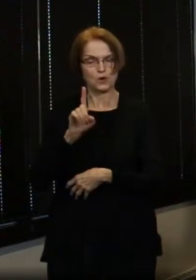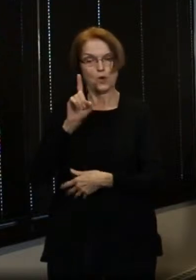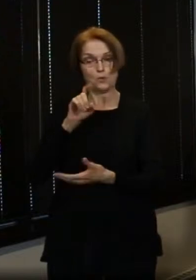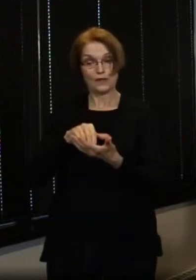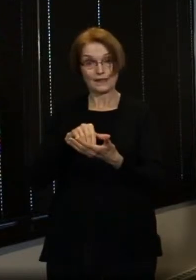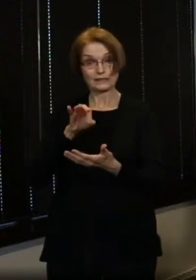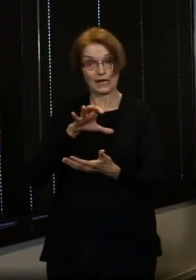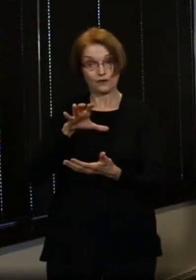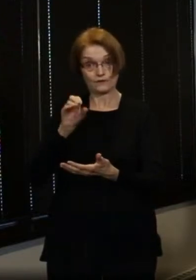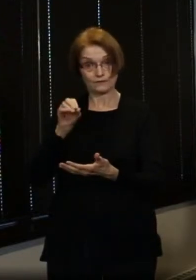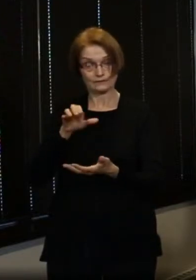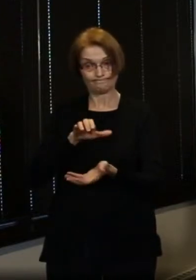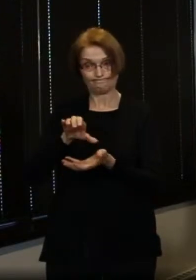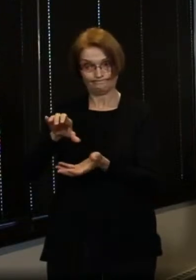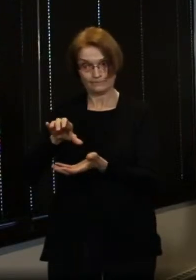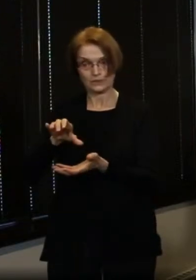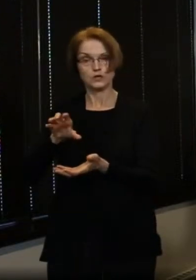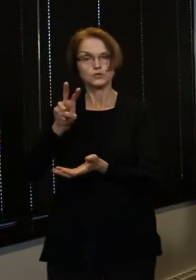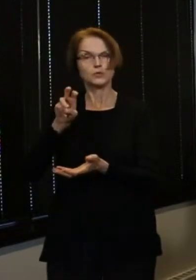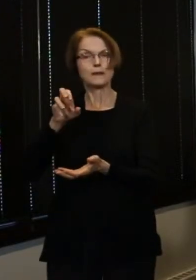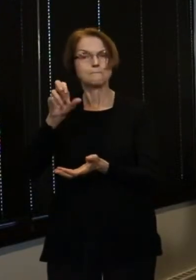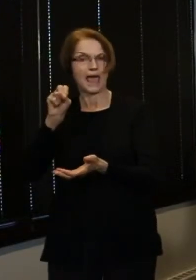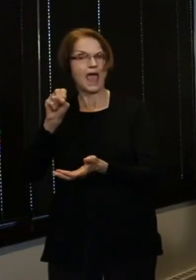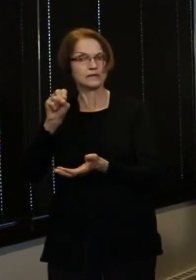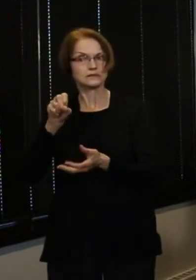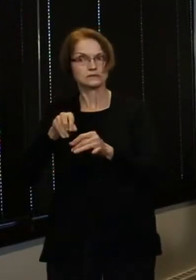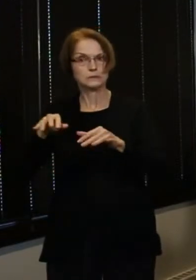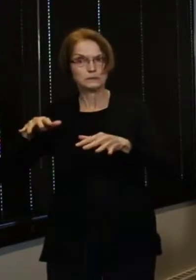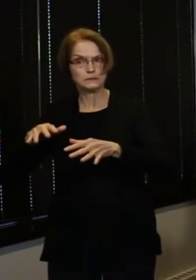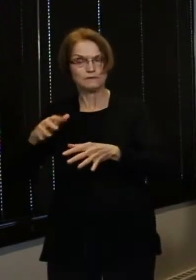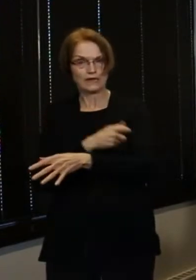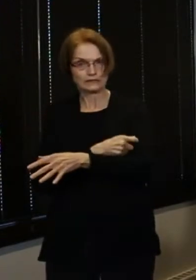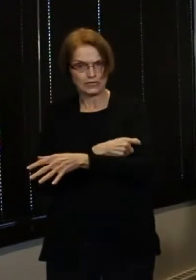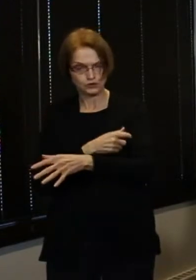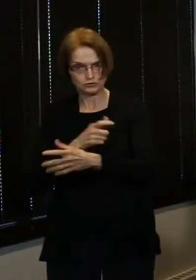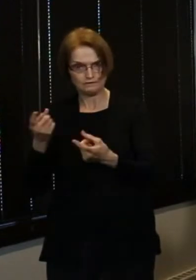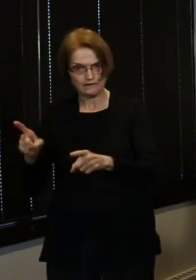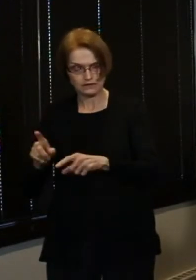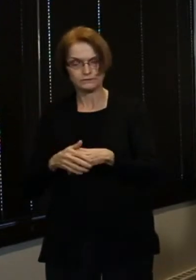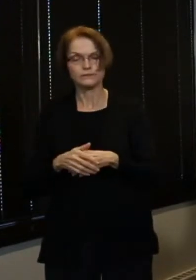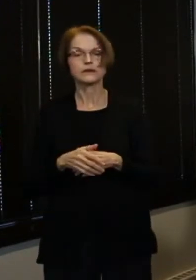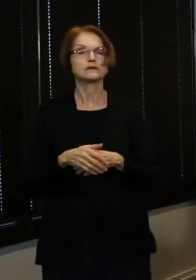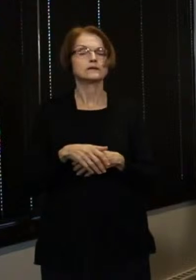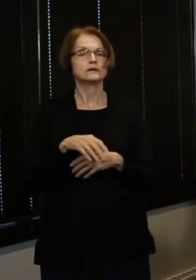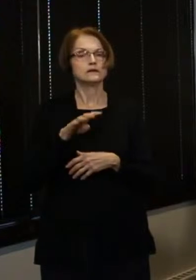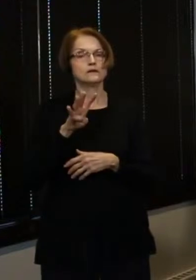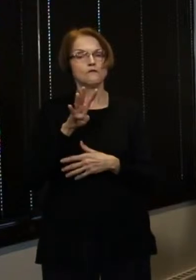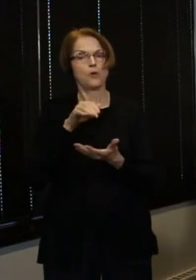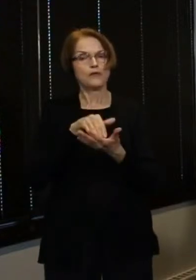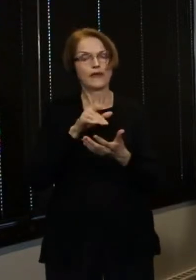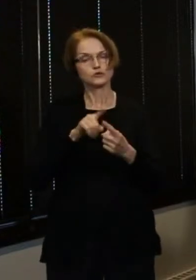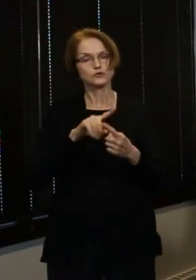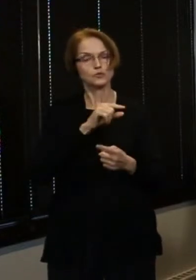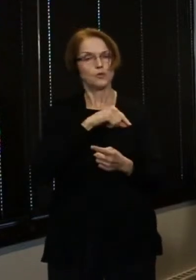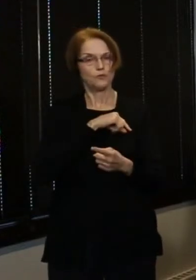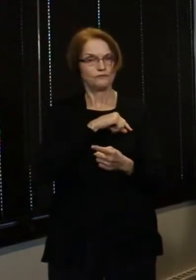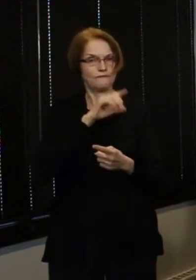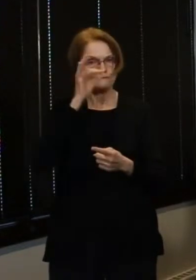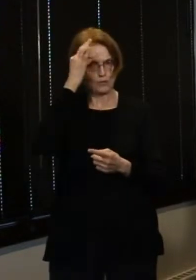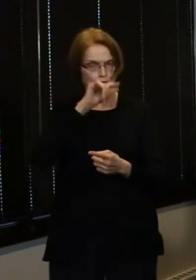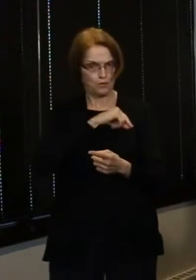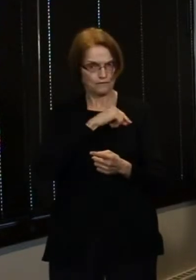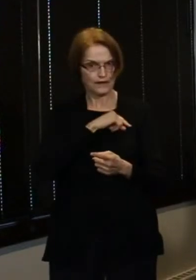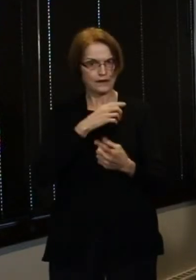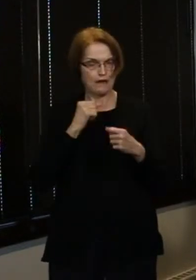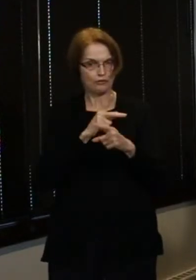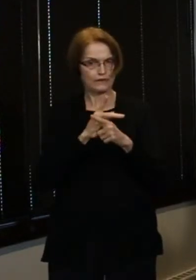1,950 will go to a mass vaccination event, 4,000 will go to federally qualified healthcare centers,